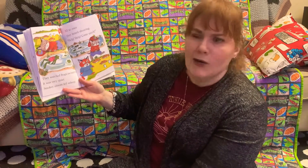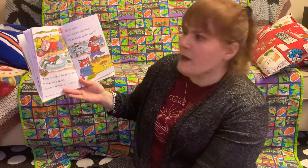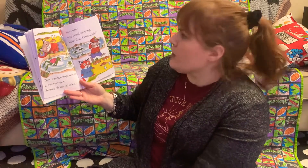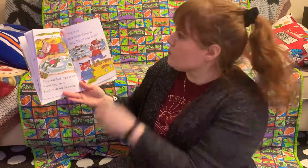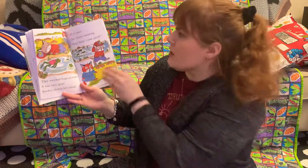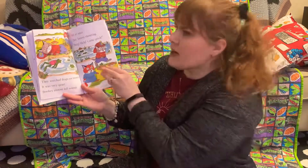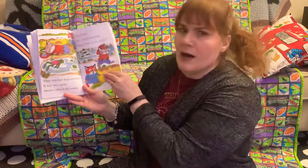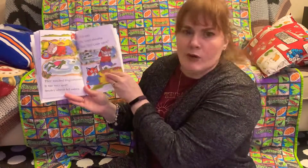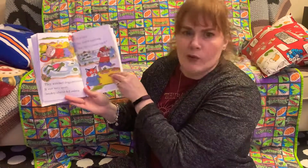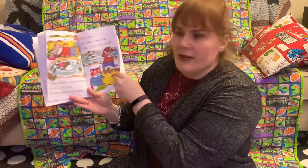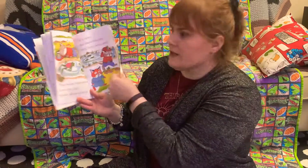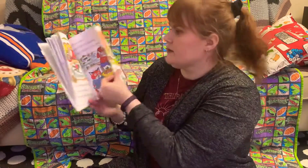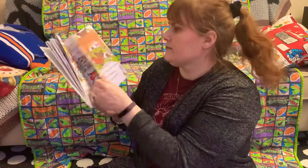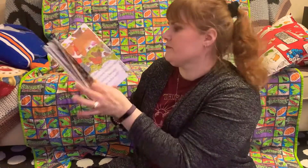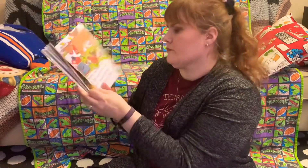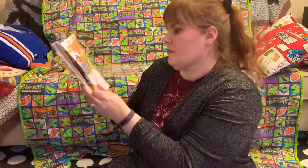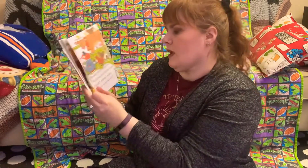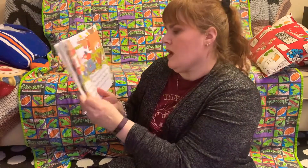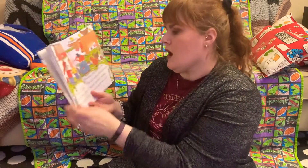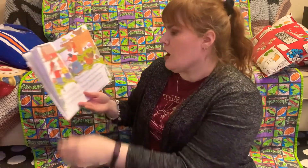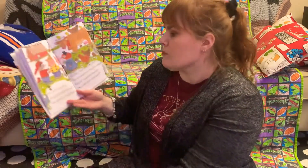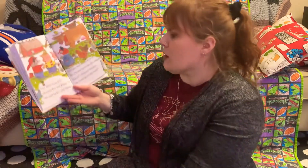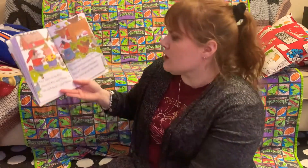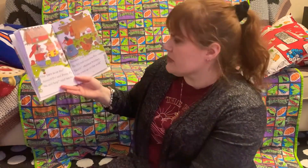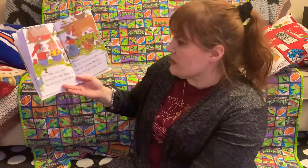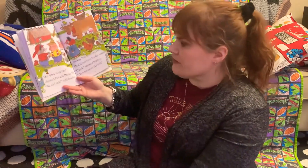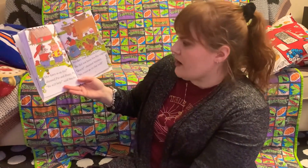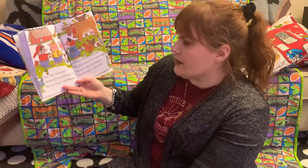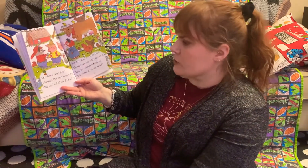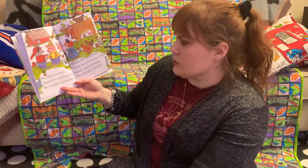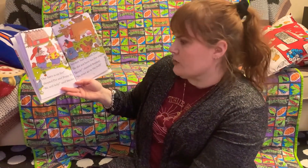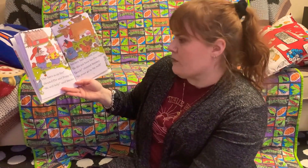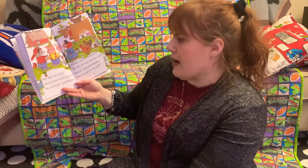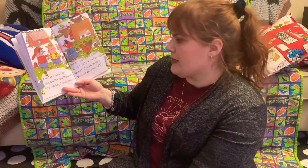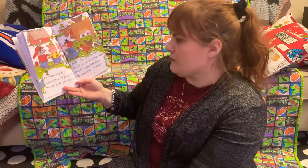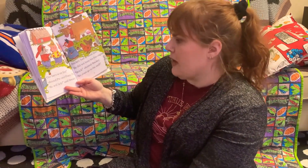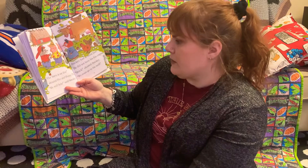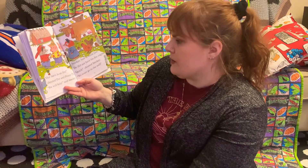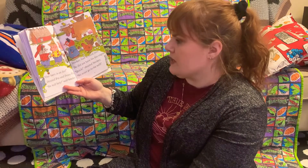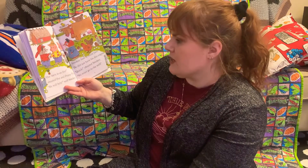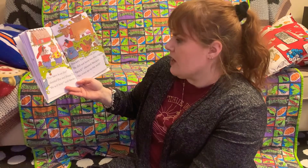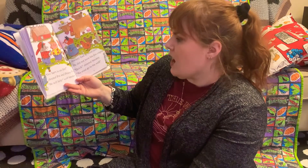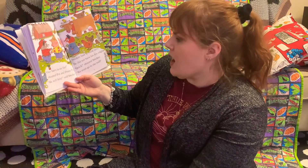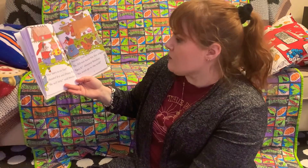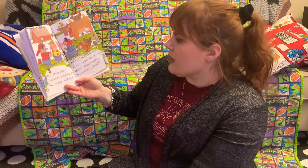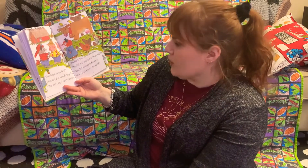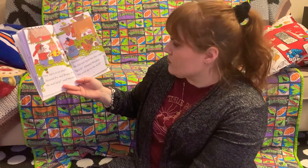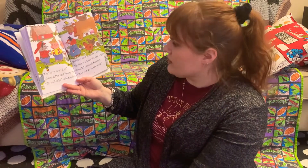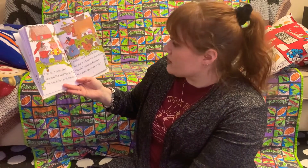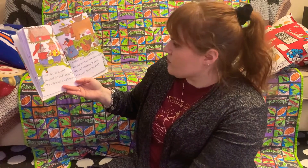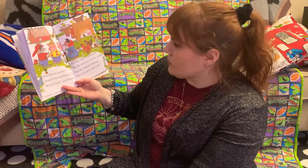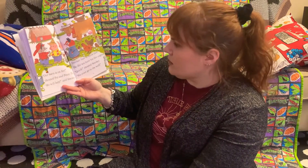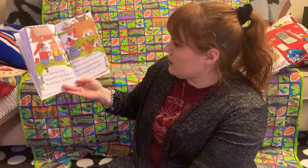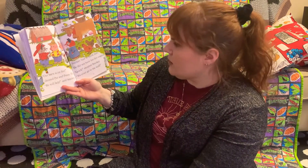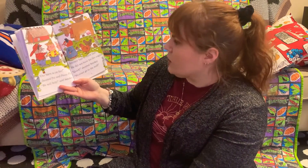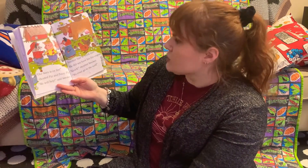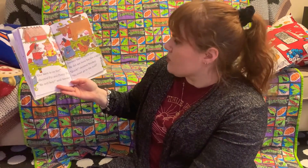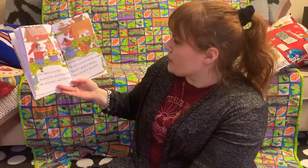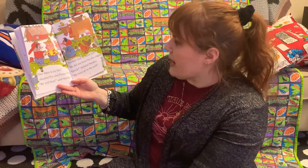help, come quick." "Our barn is on fire," shouted Pat and Penny Pig. "I will help," said Smokey. Smokey had to